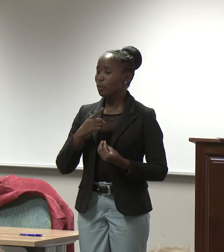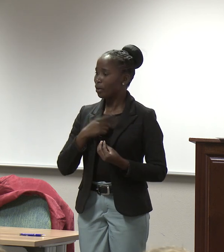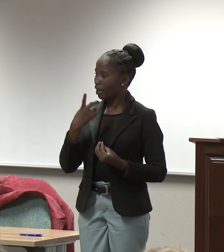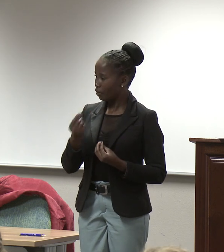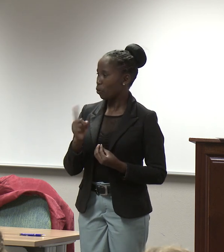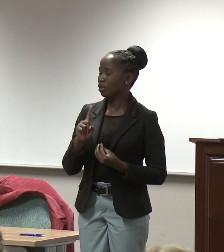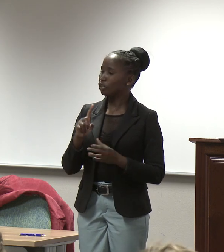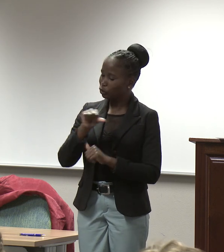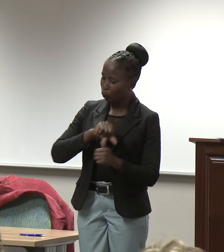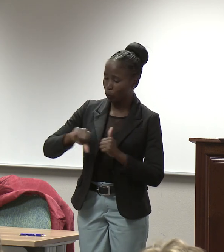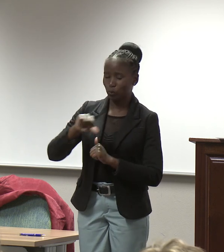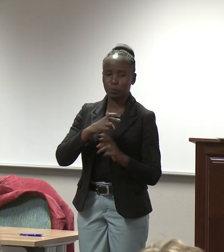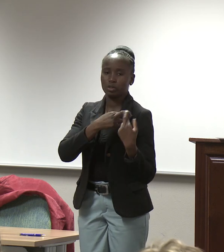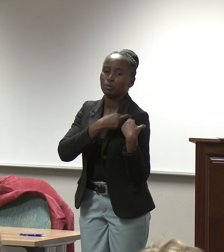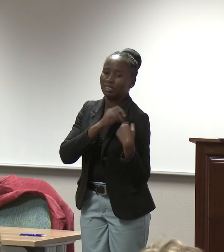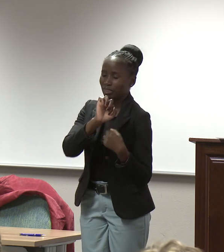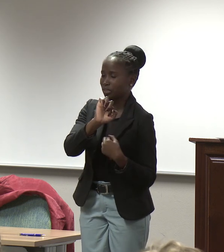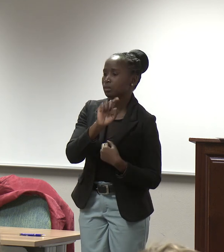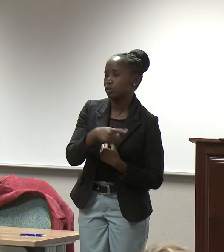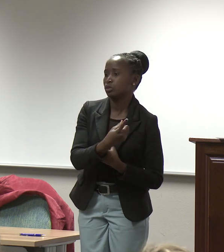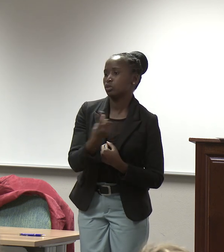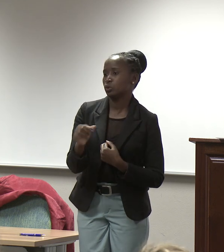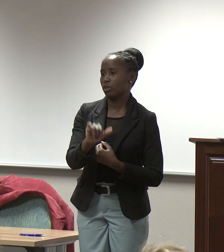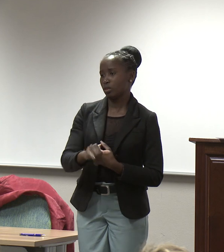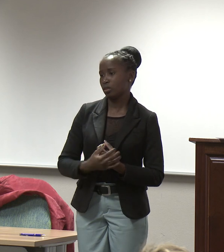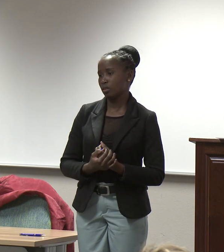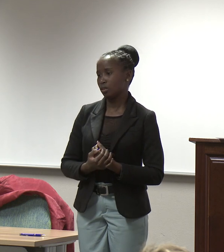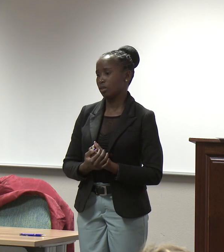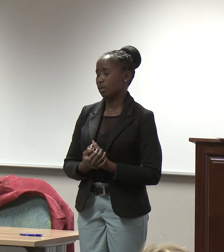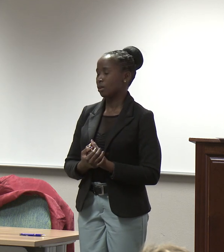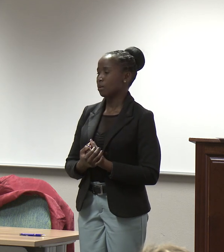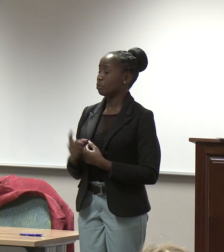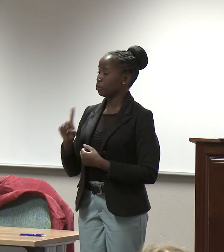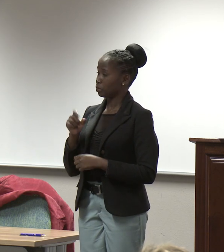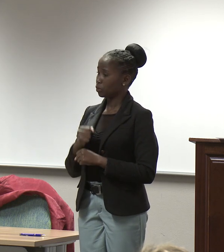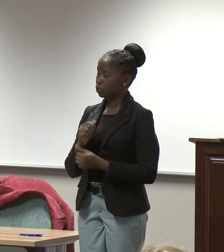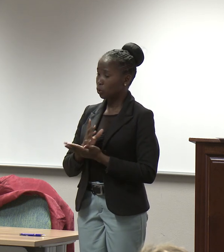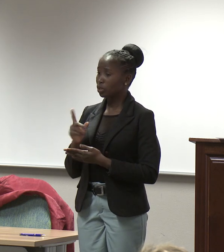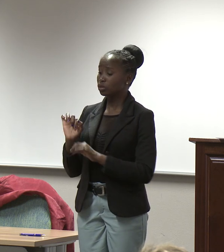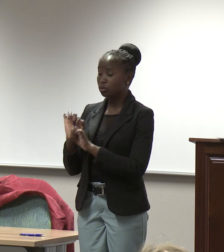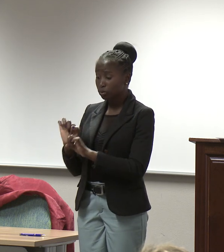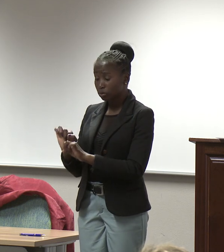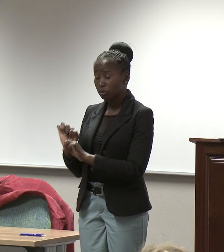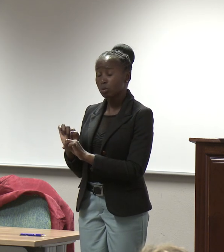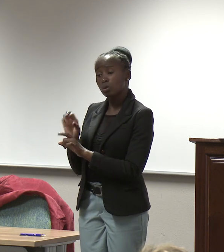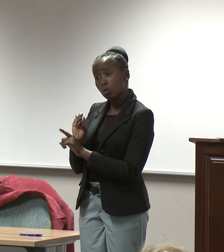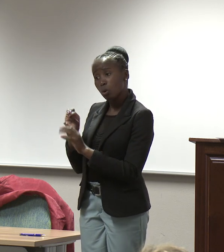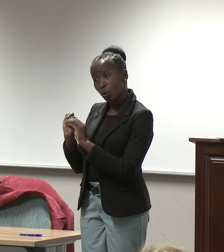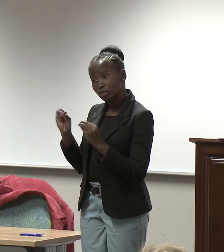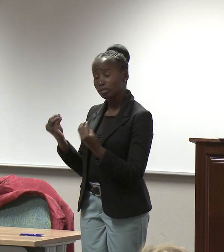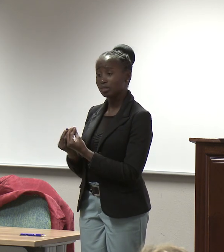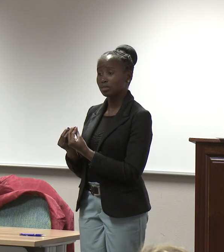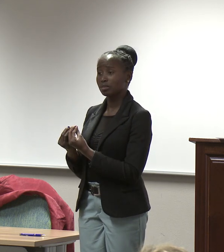that. So it is enough that your organization to fund research organize a bid, a contest, for